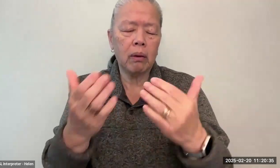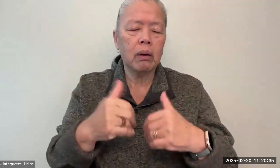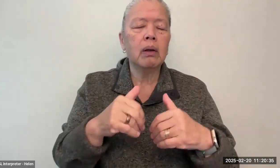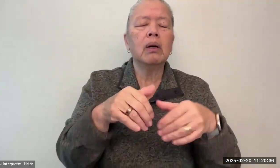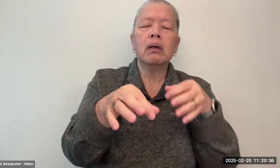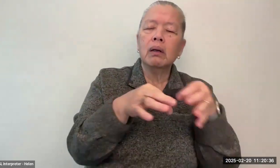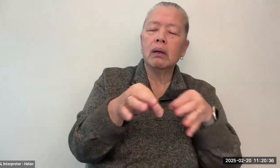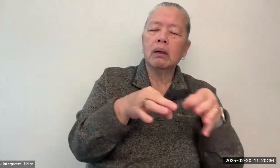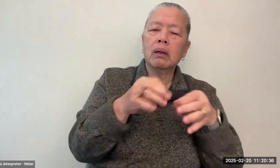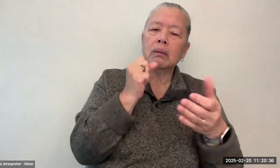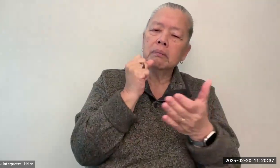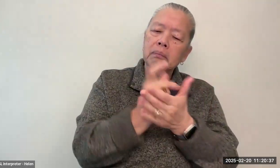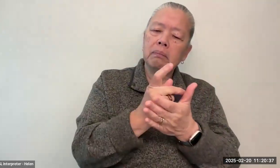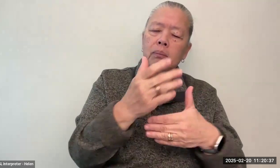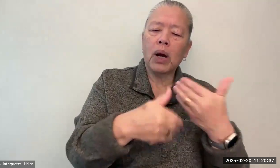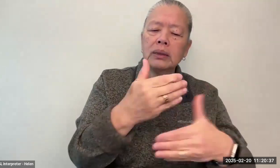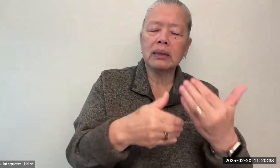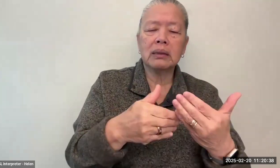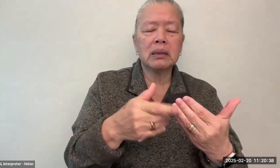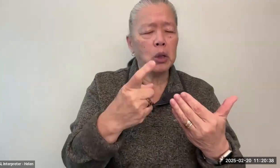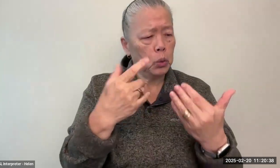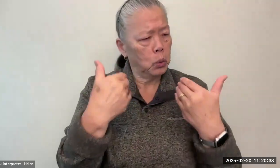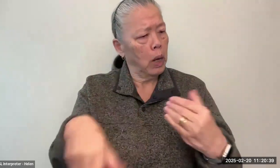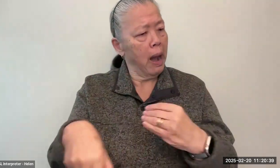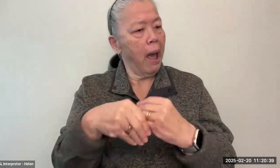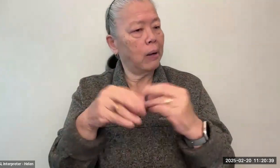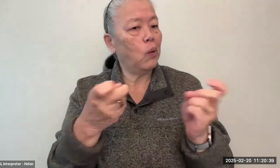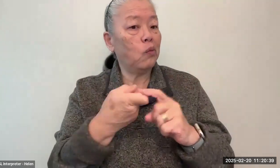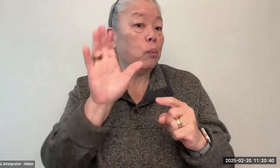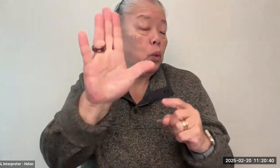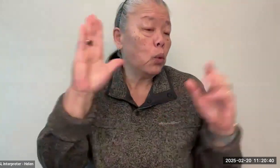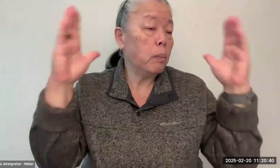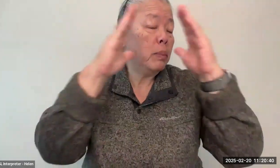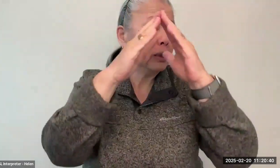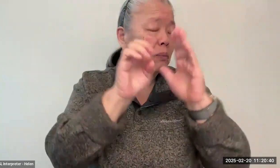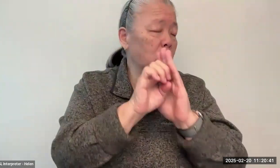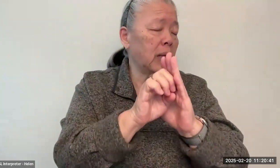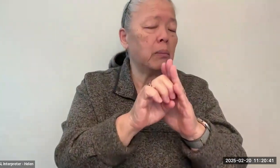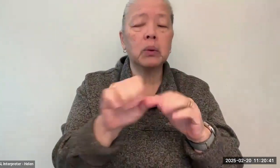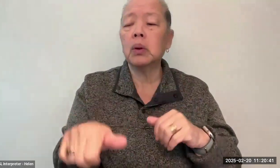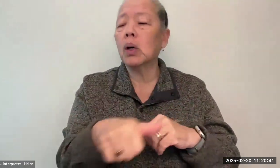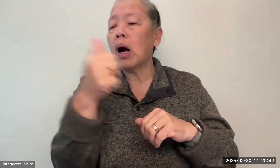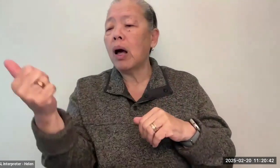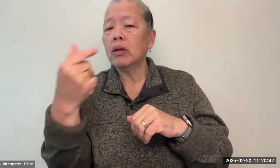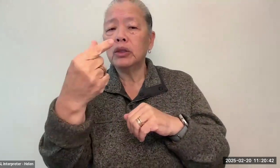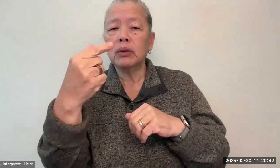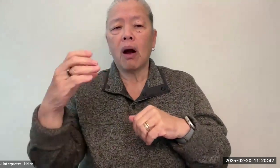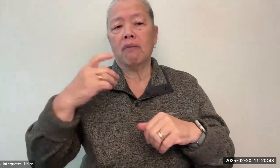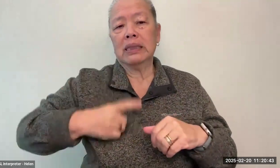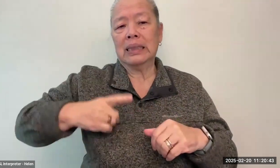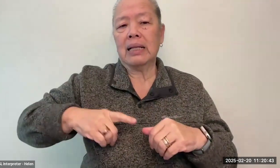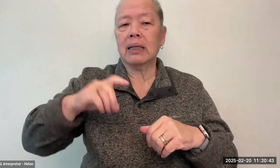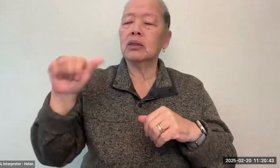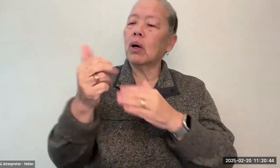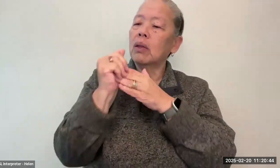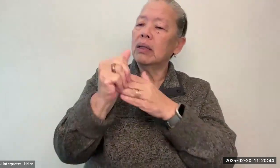an opportunity for you to add a quote from your bishop, general conference delegates, or other influential leaders in your annual conference sharing